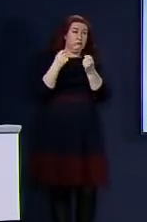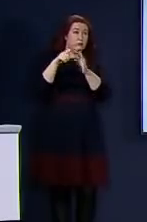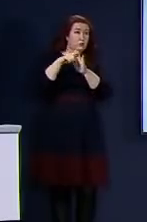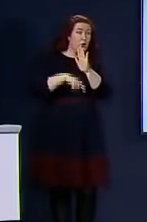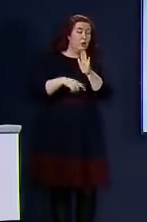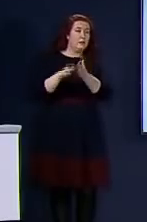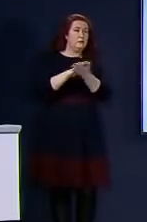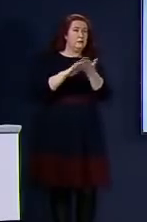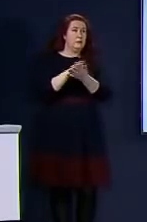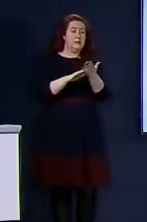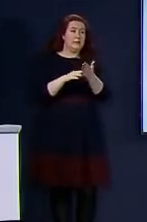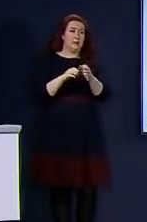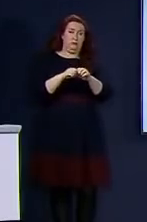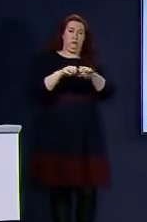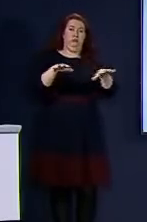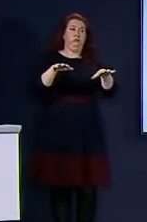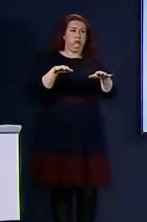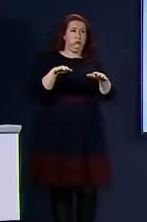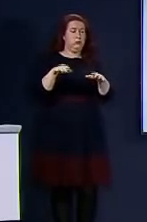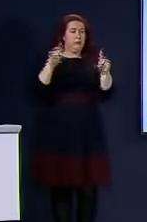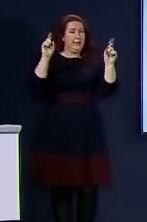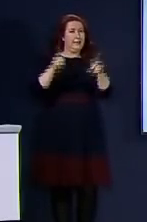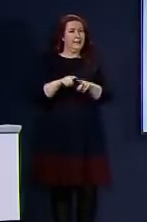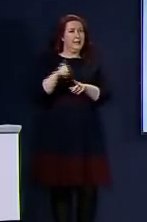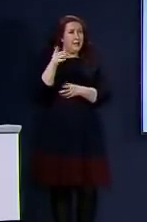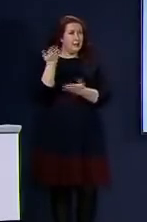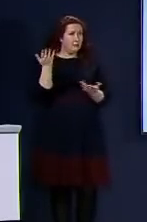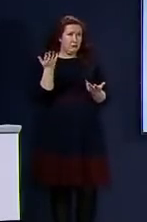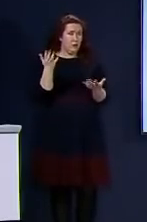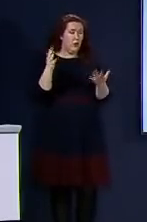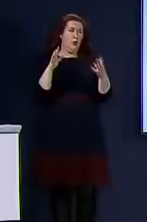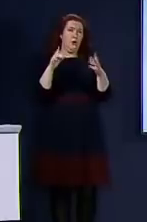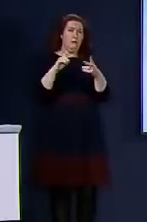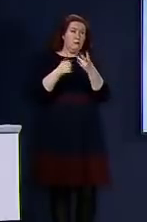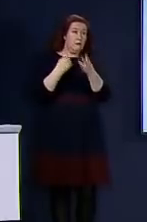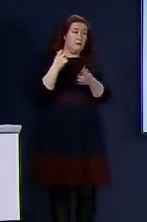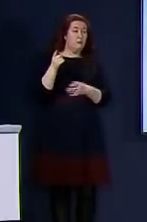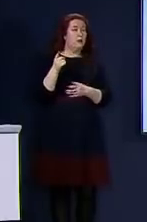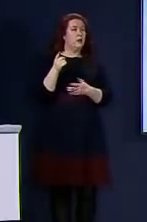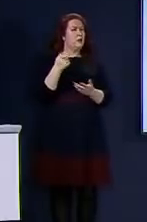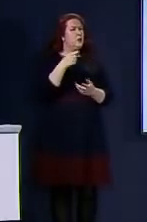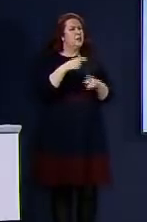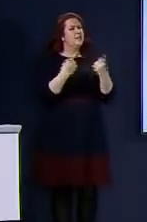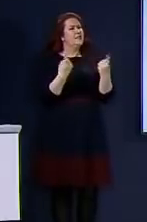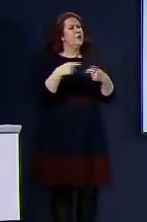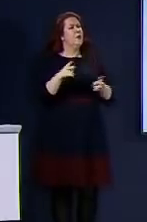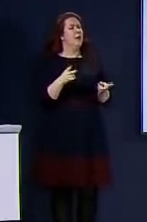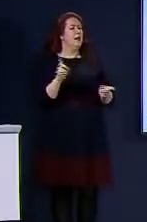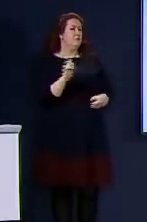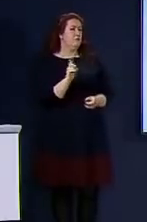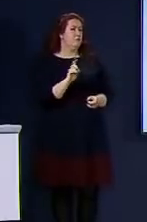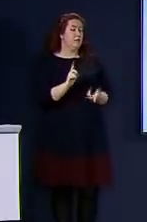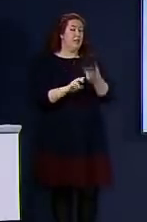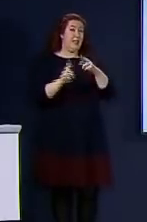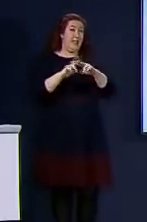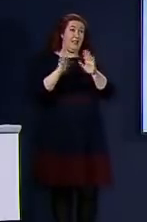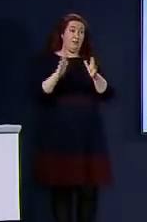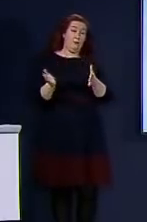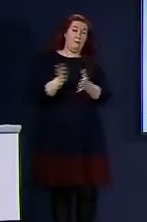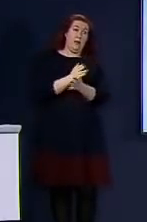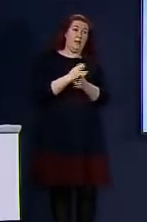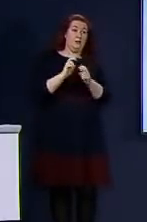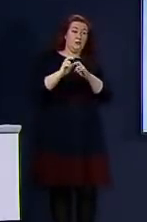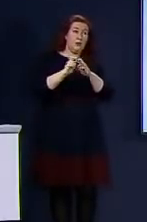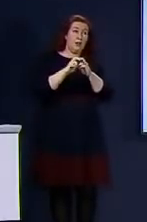do differently in terms of a travel ban or travel restrictions if they do have to come back in, particularly if it's going